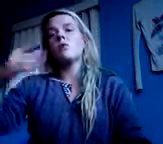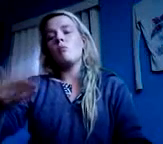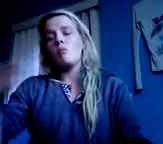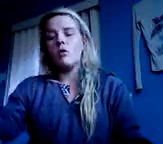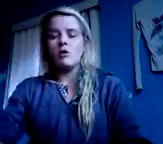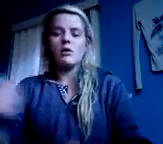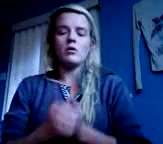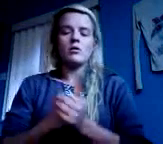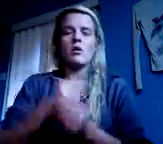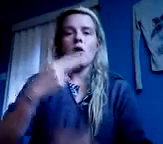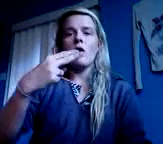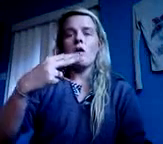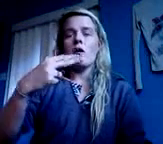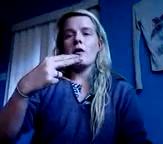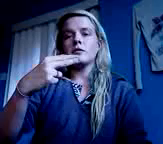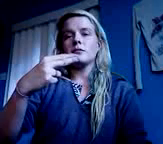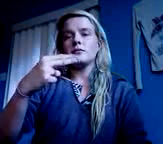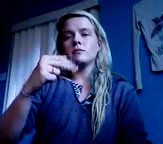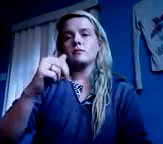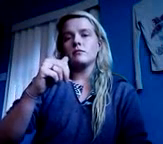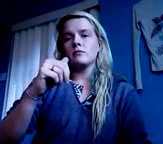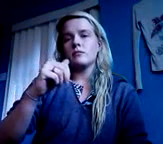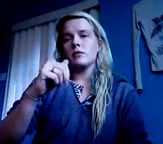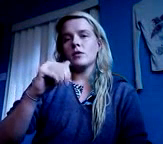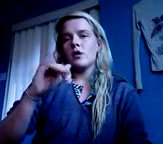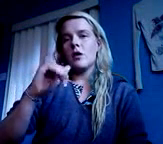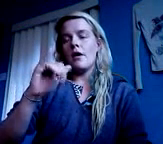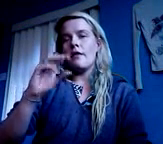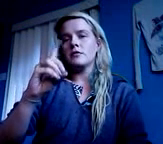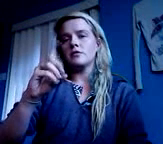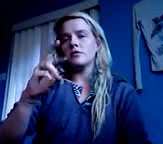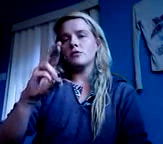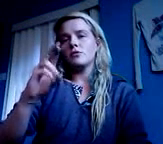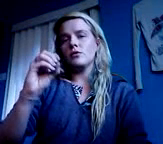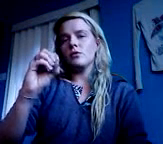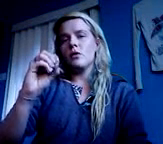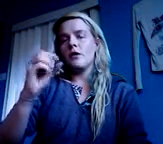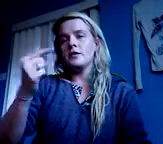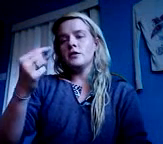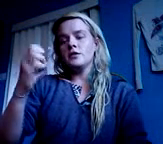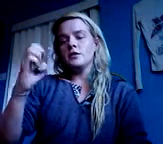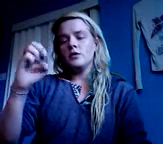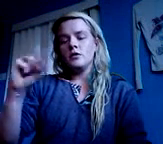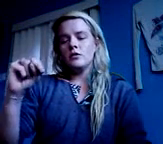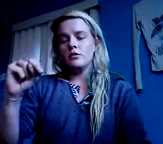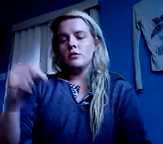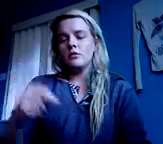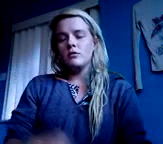in these cells here, we're going to keep a running count of how many of each type of atom we have so far as we're balancing.